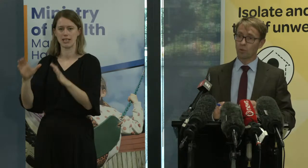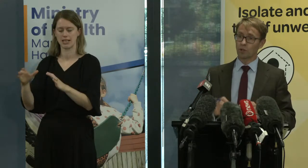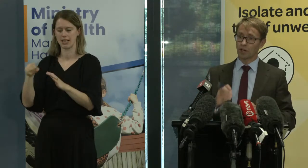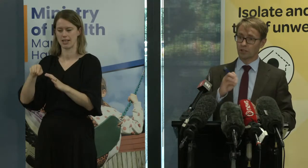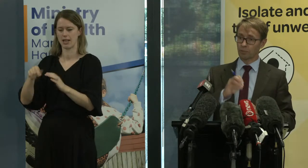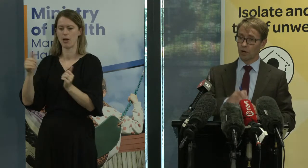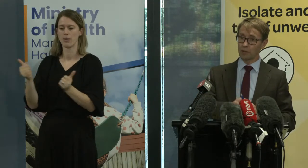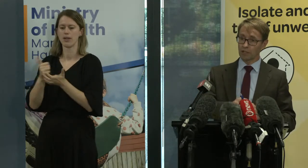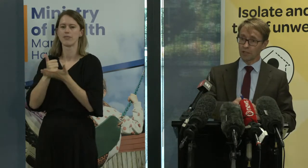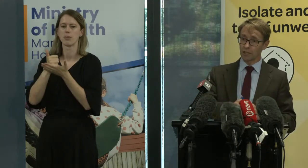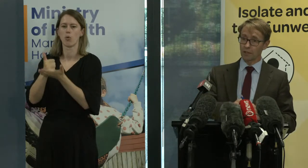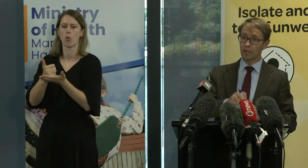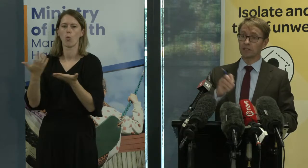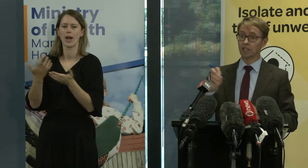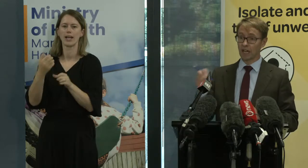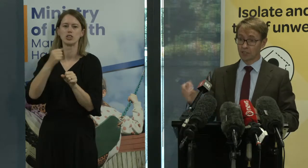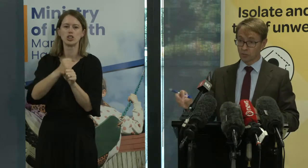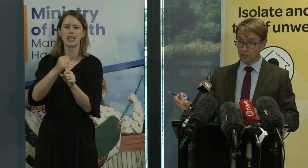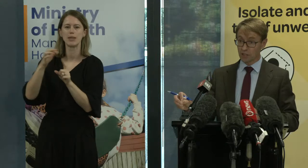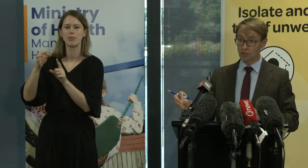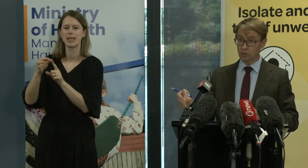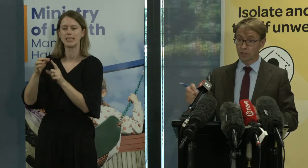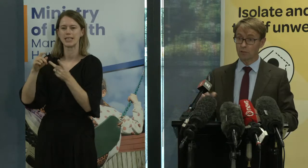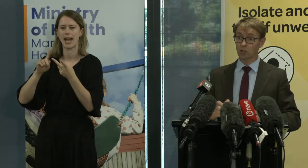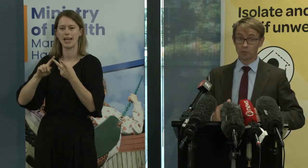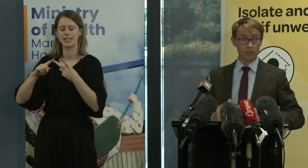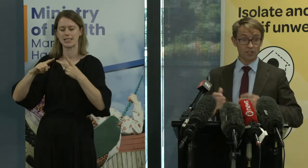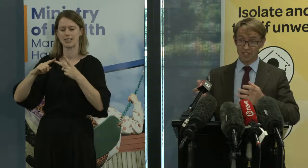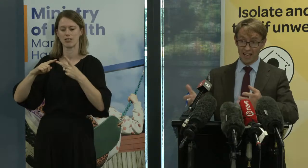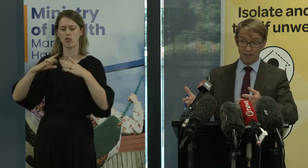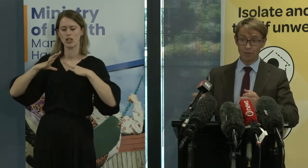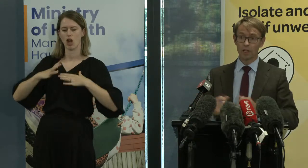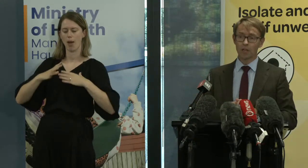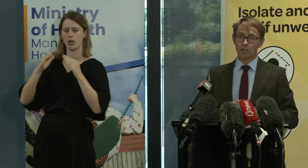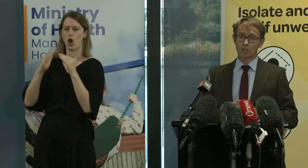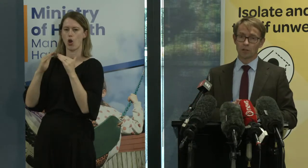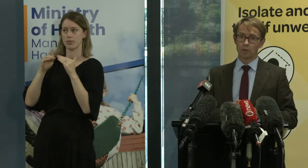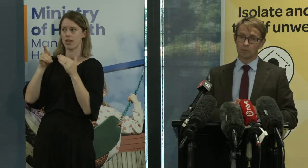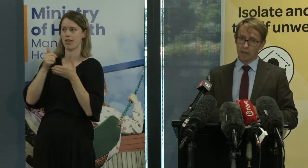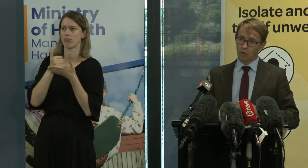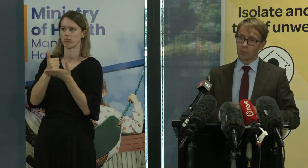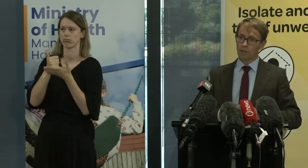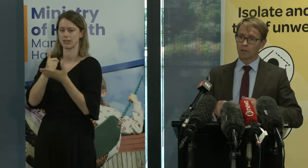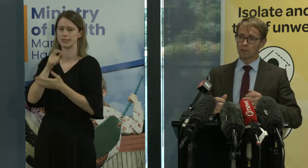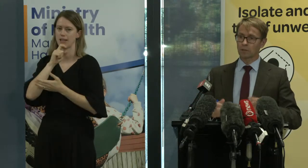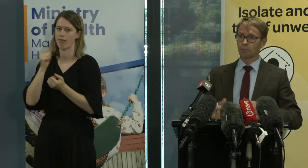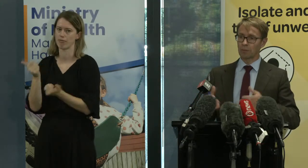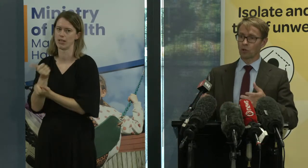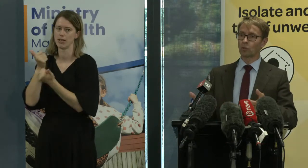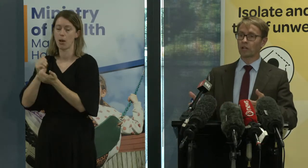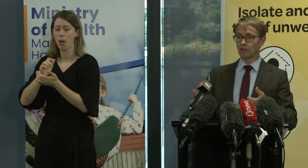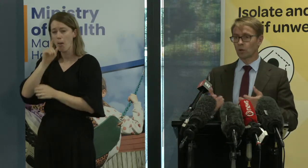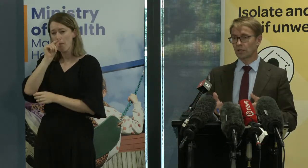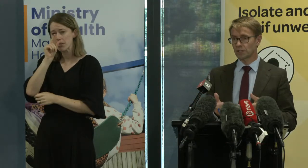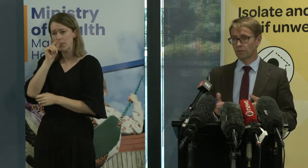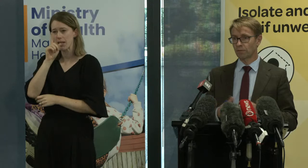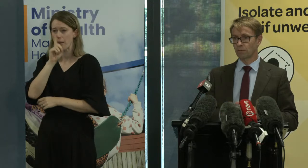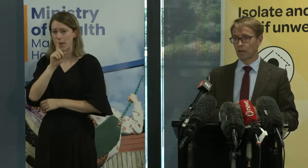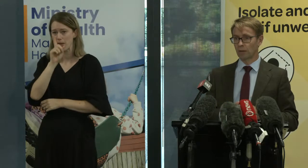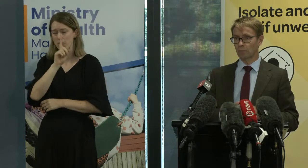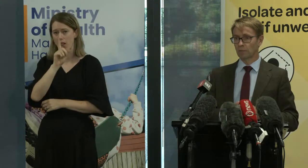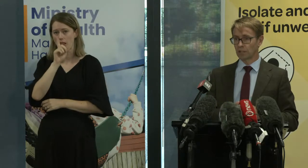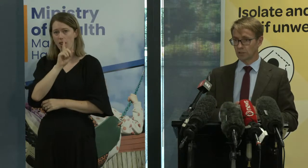of support out to primary care and to aged residential care, including staff. So it may well be that people who would otherwise